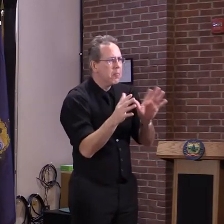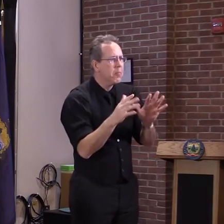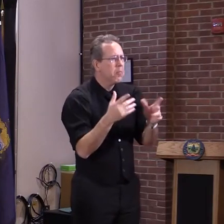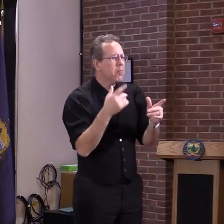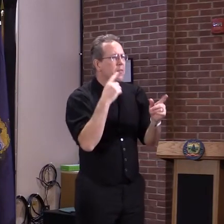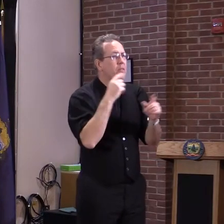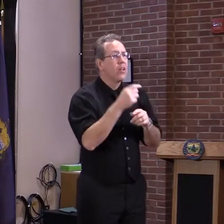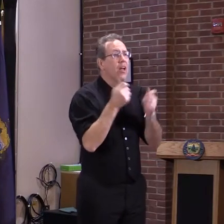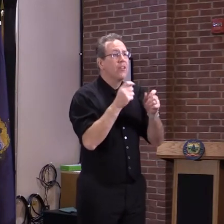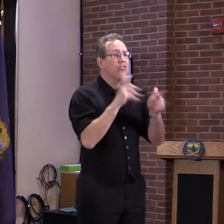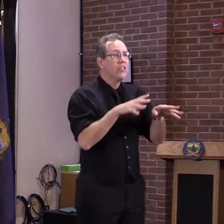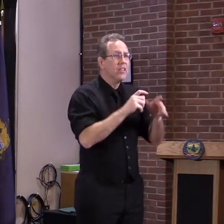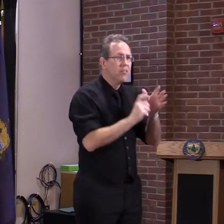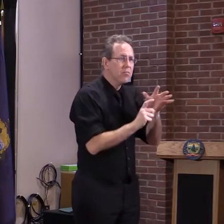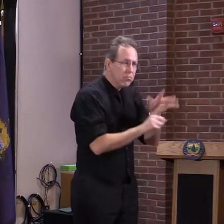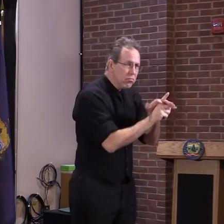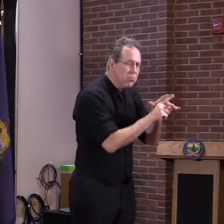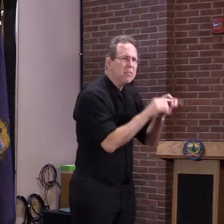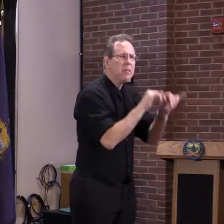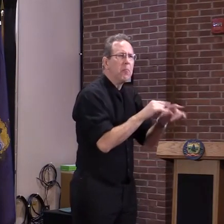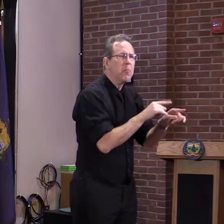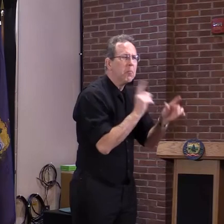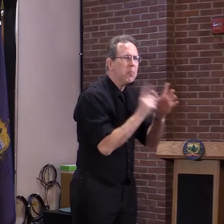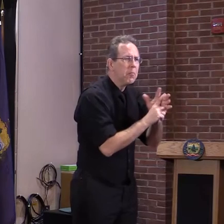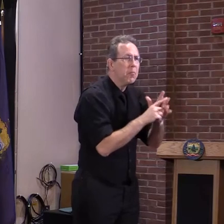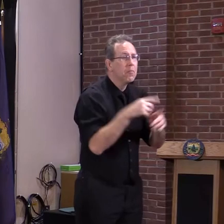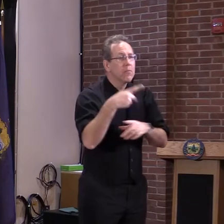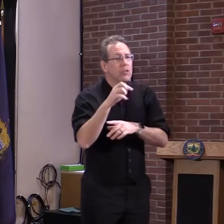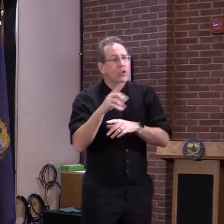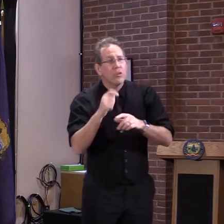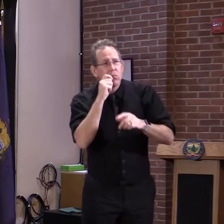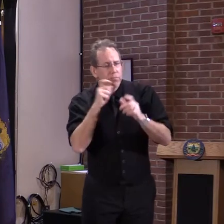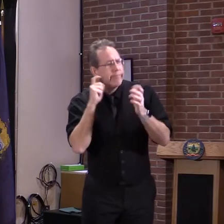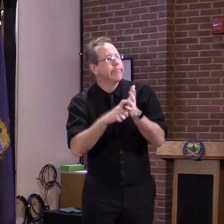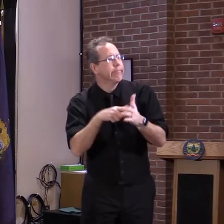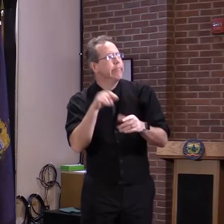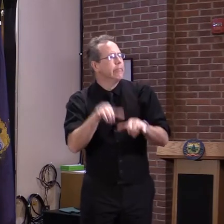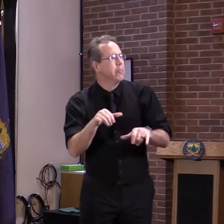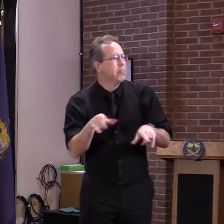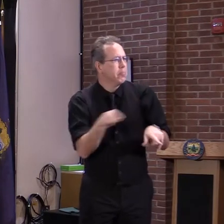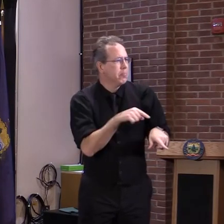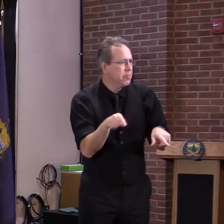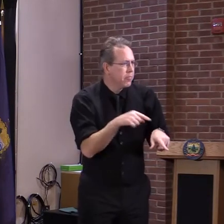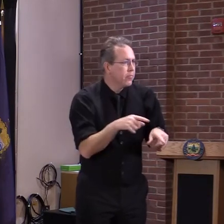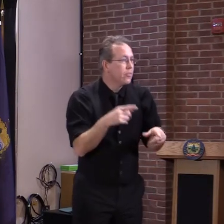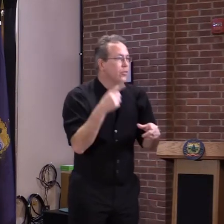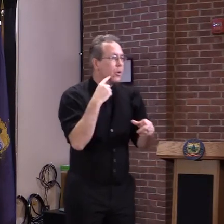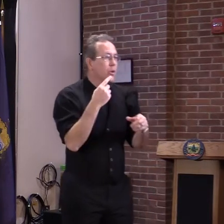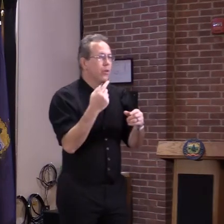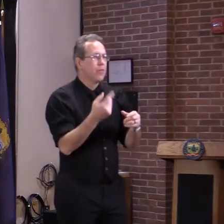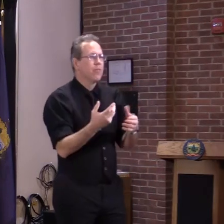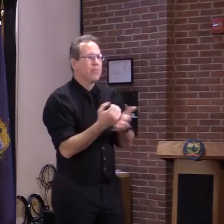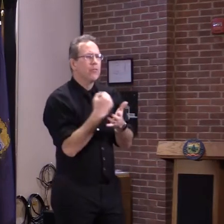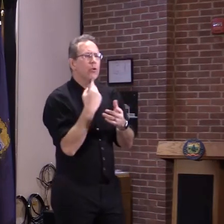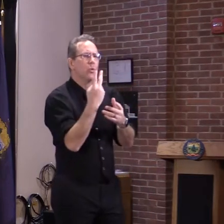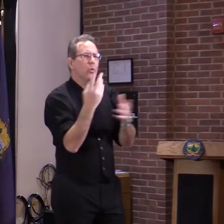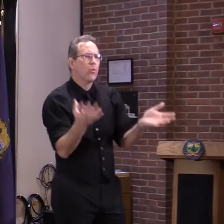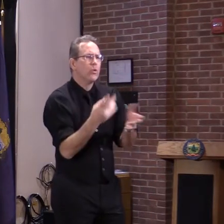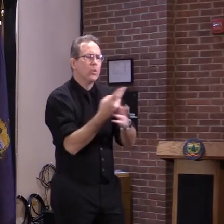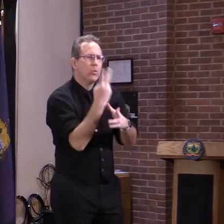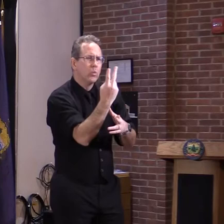even early in the illness. But that's why we always advocate for the two-test strategy, so that if